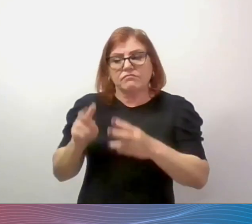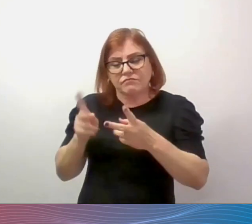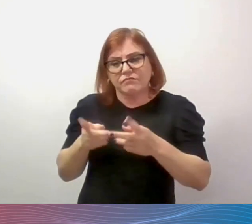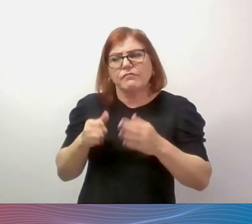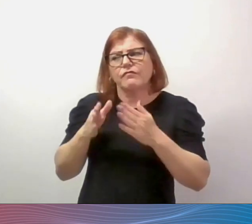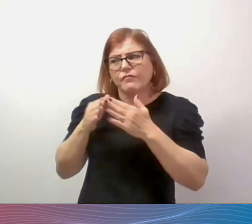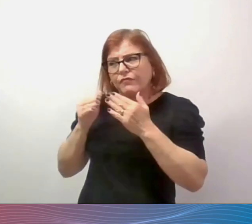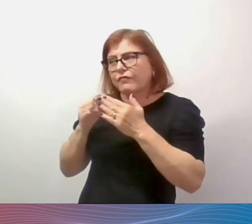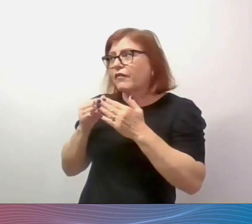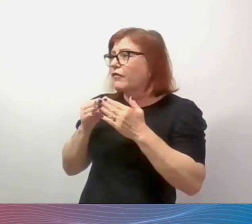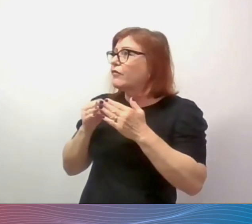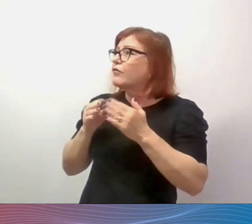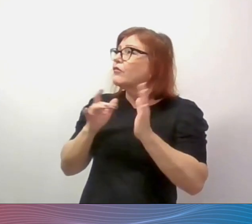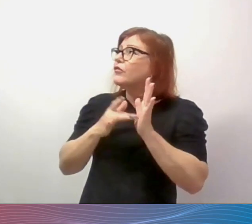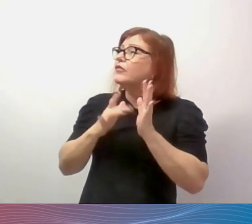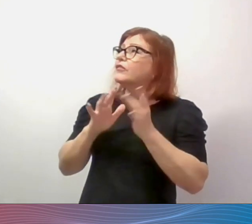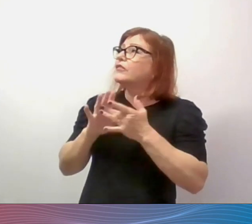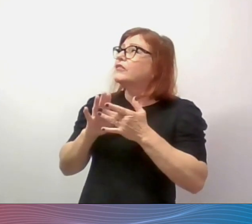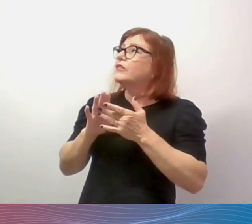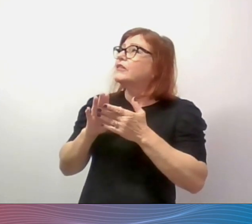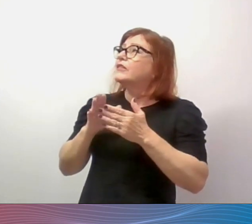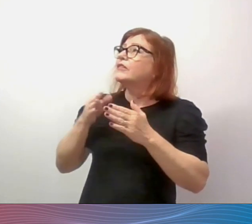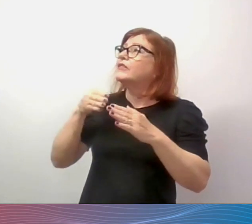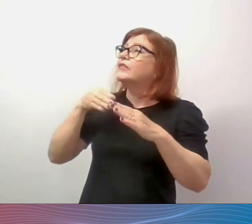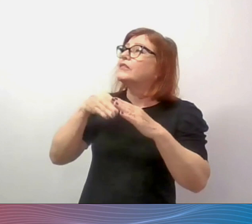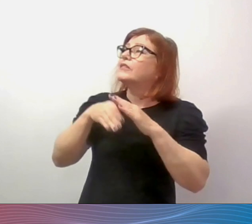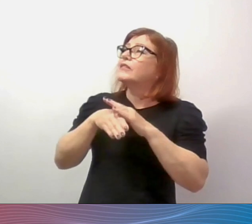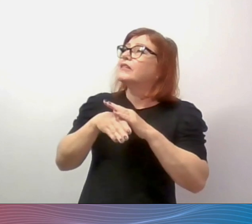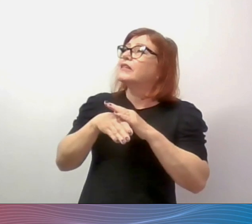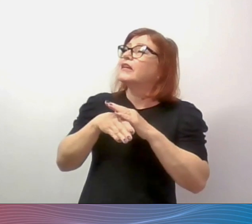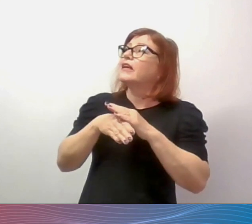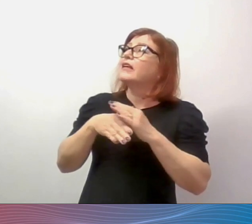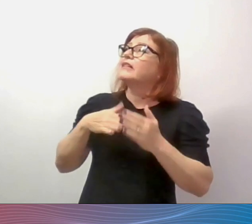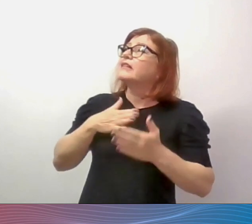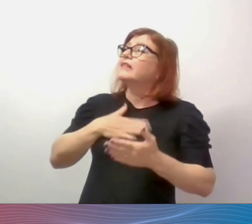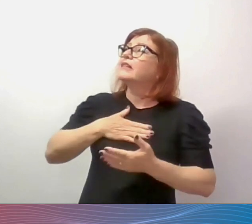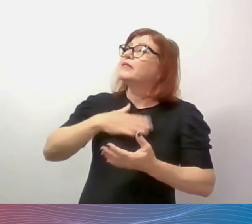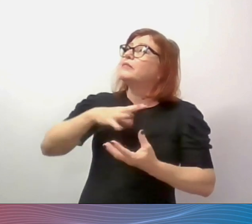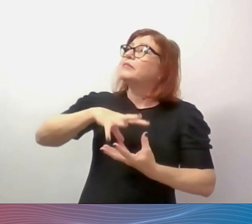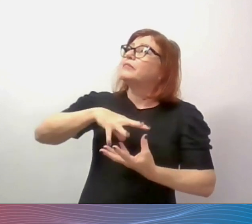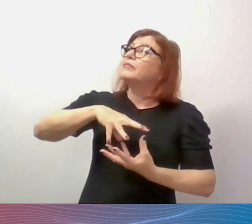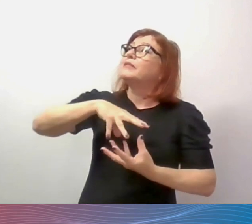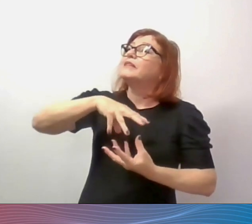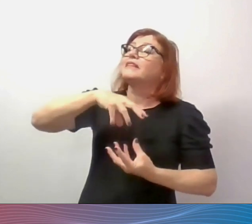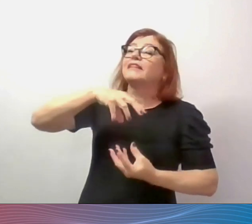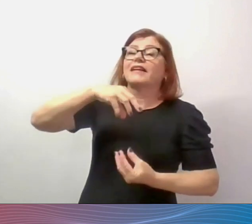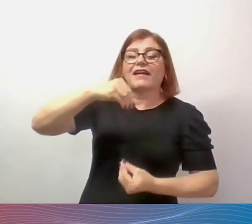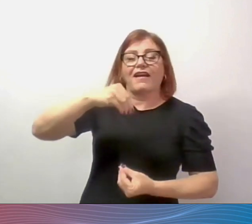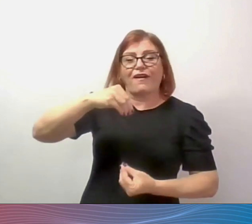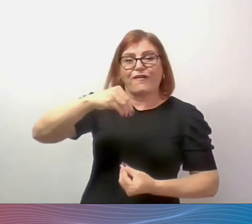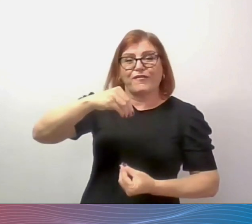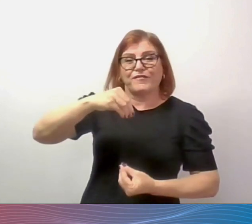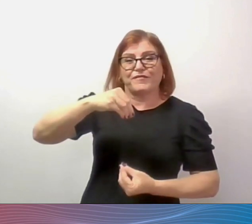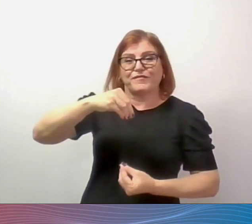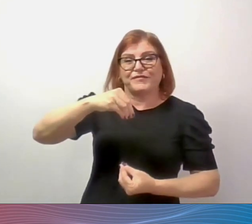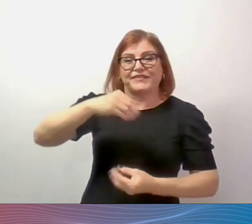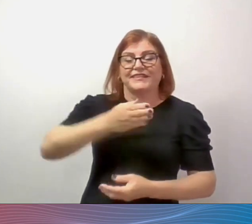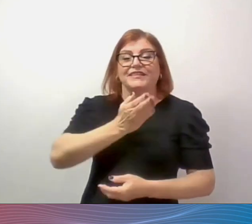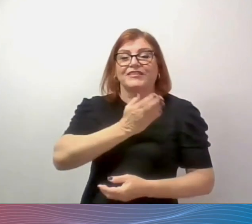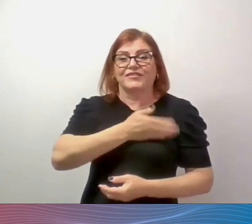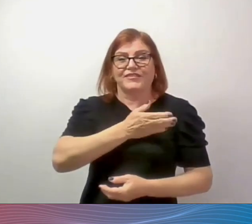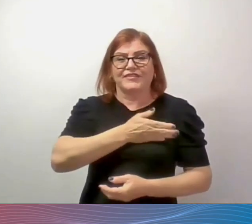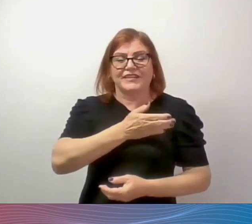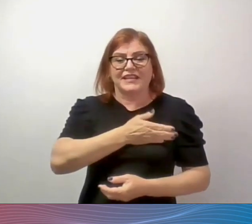come into your soul. Porque o coração é composto da parte da consciência, uma parte do espírito chamada